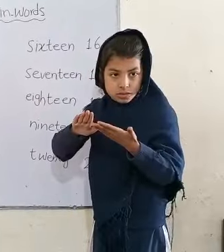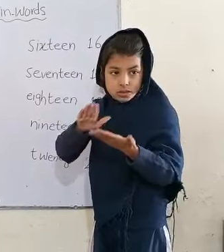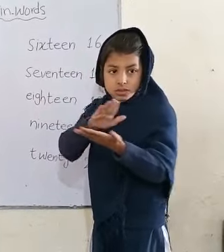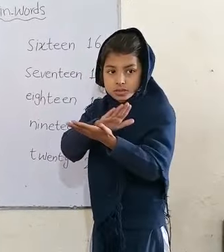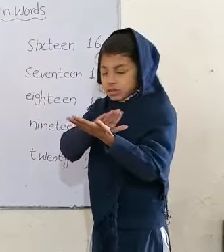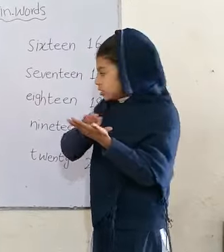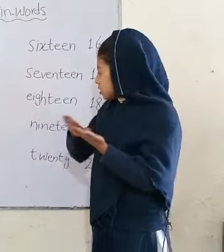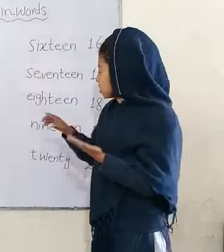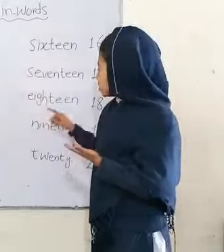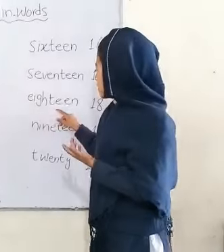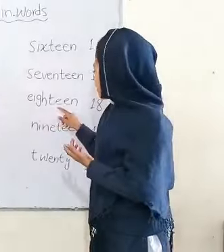T